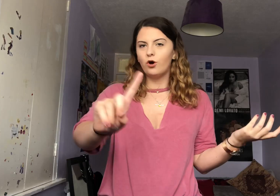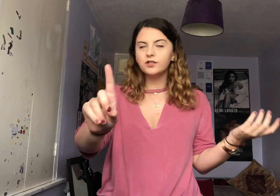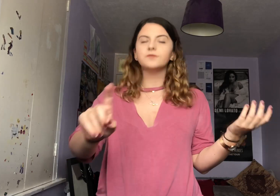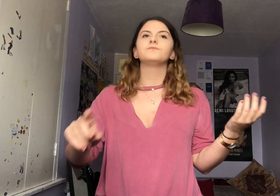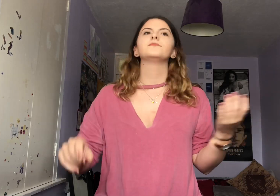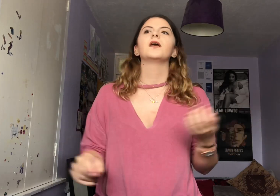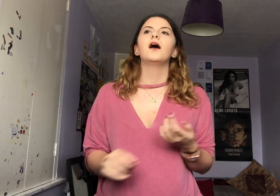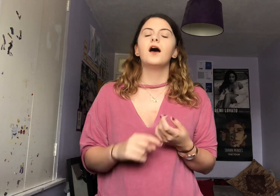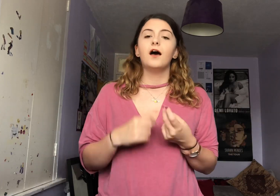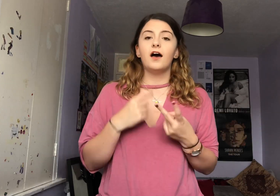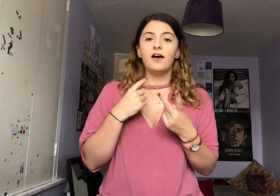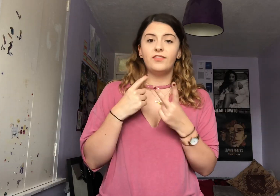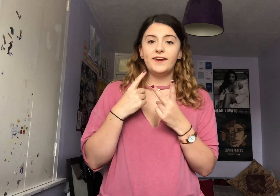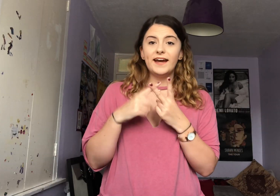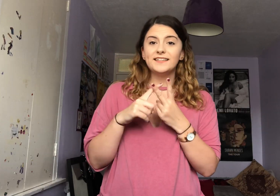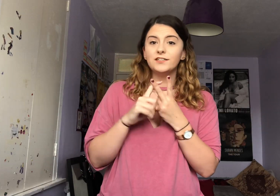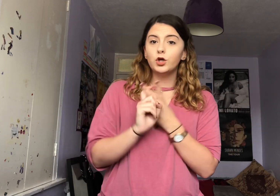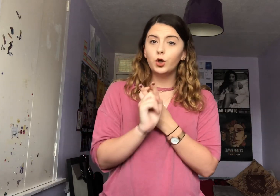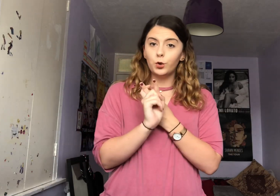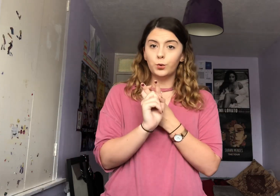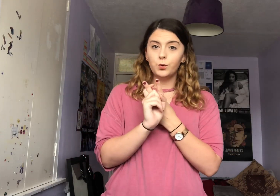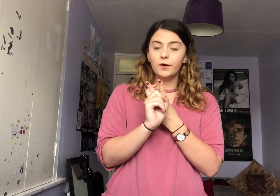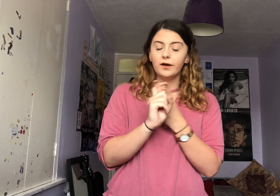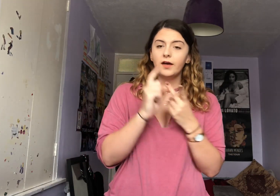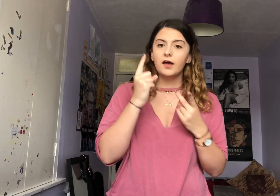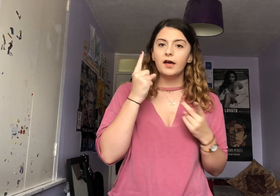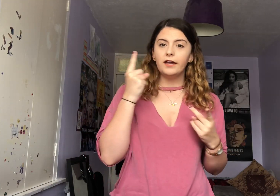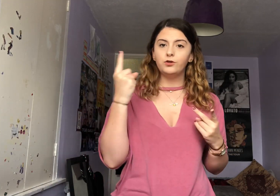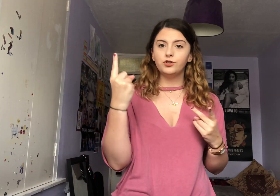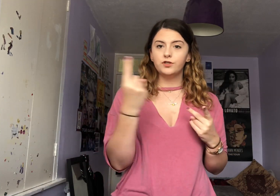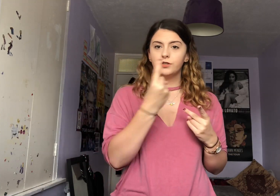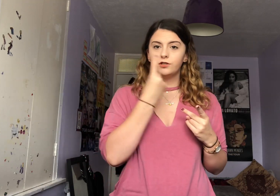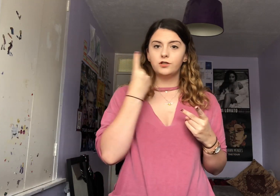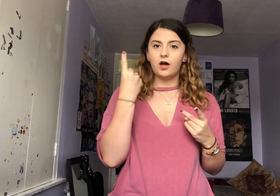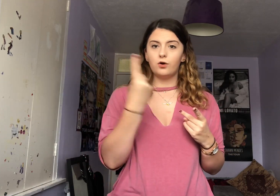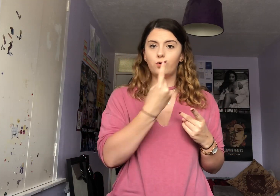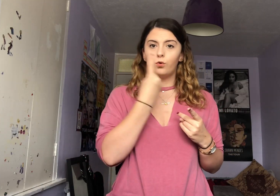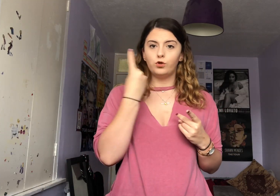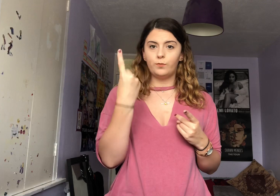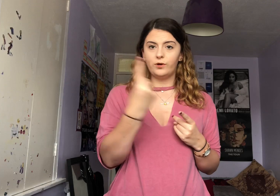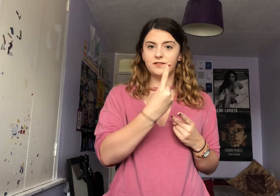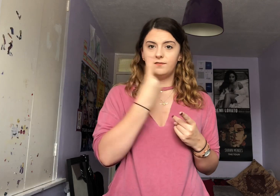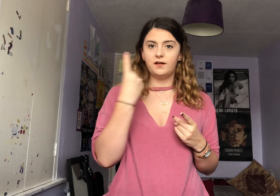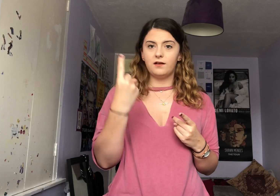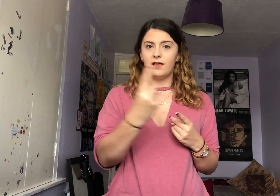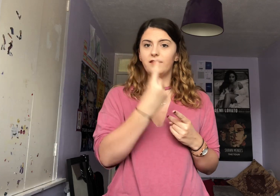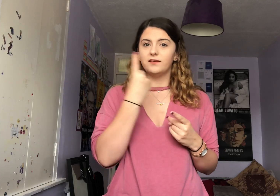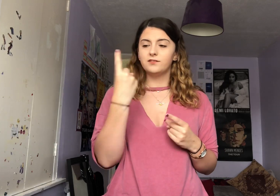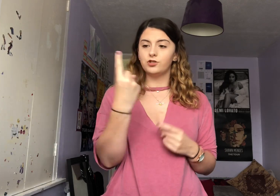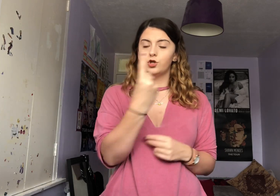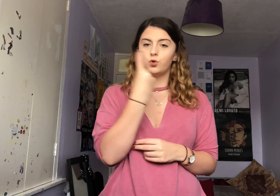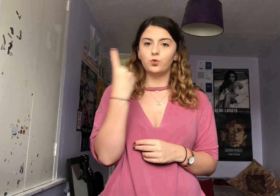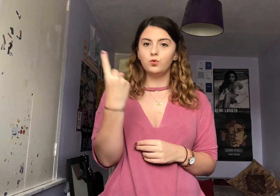what. The next is who, and you just circle your pointer finger like this, just who.